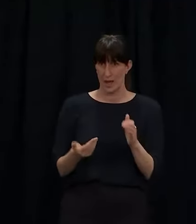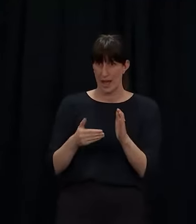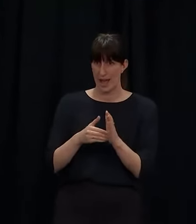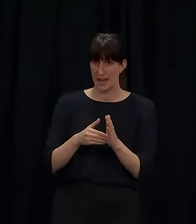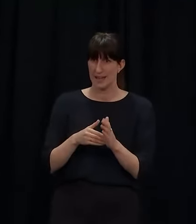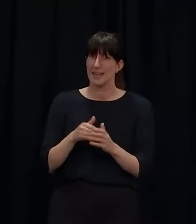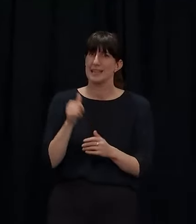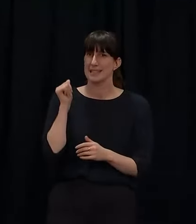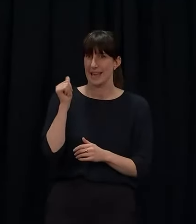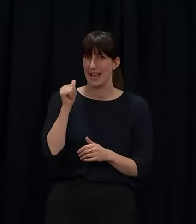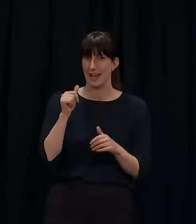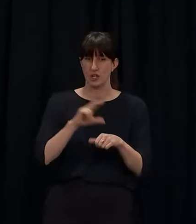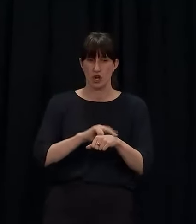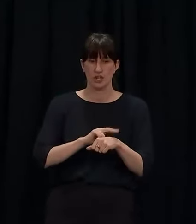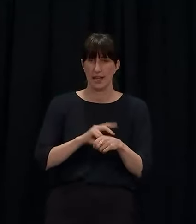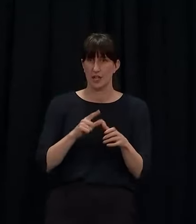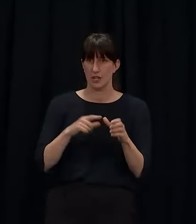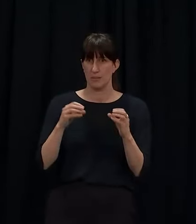Bloomfield outlined yesterday, that